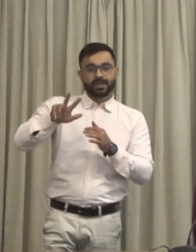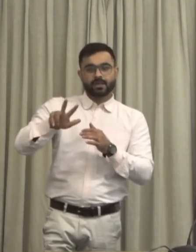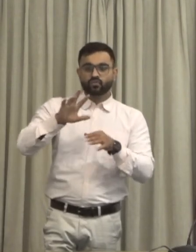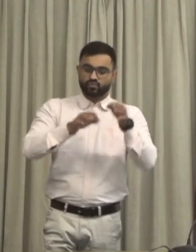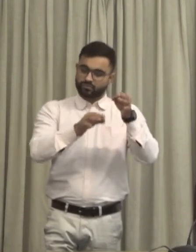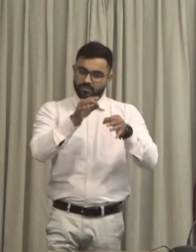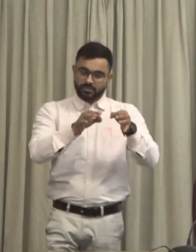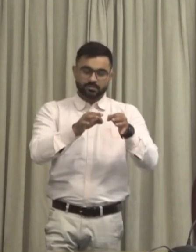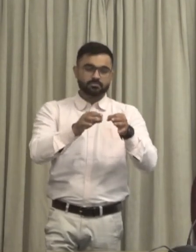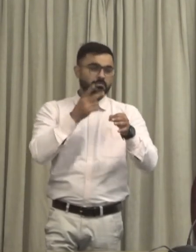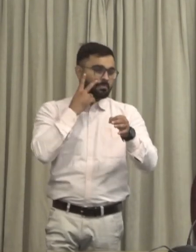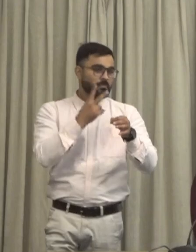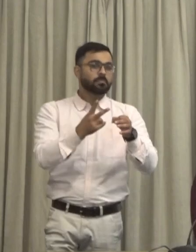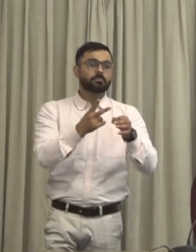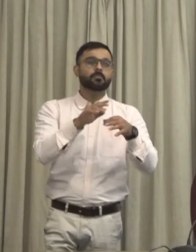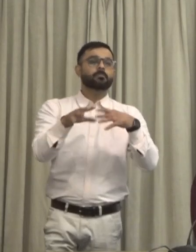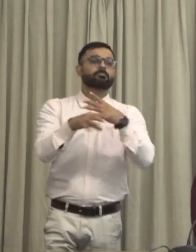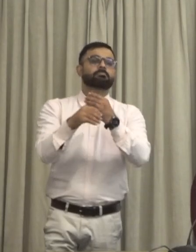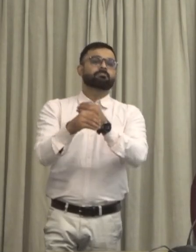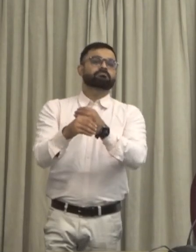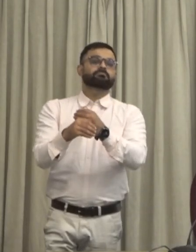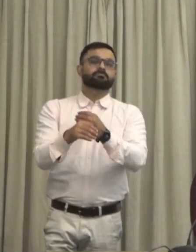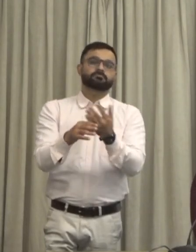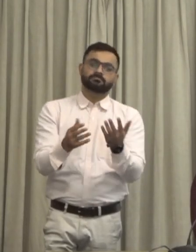really laudable, and they are up to date in the,